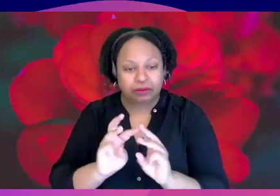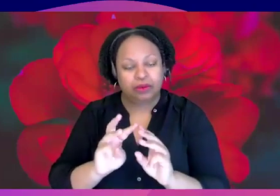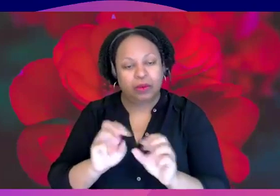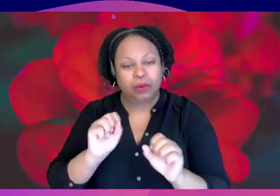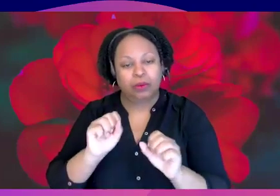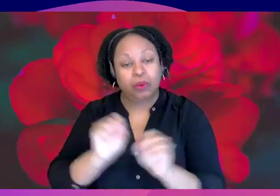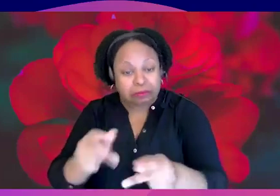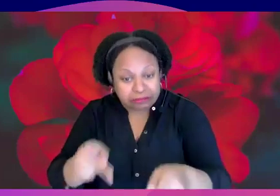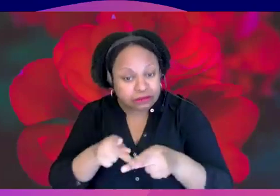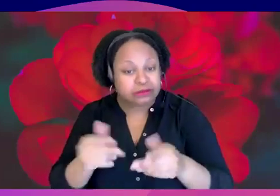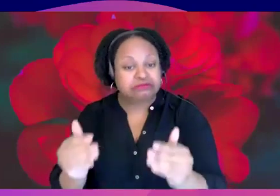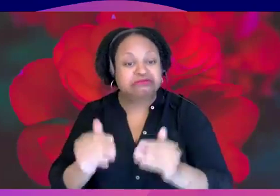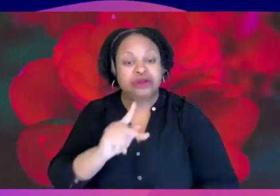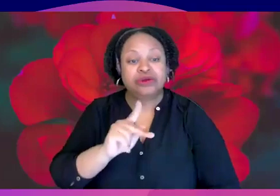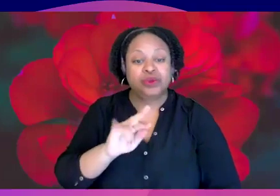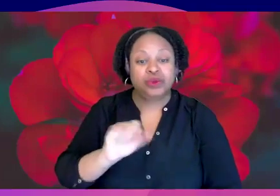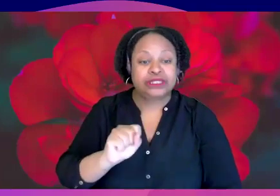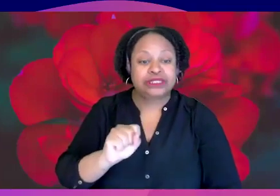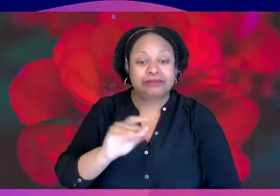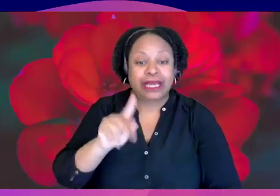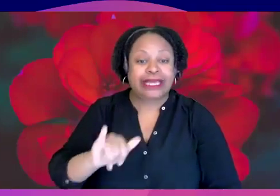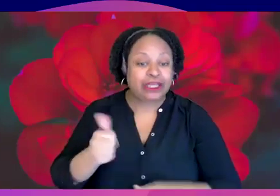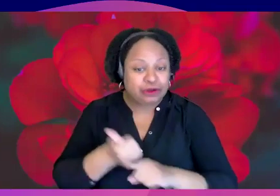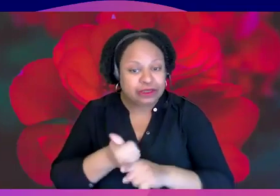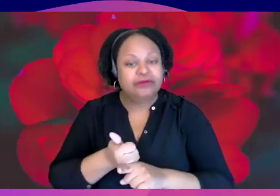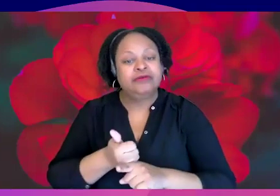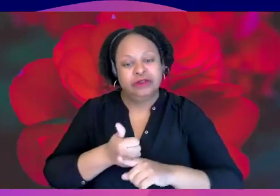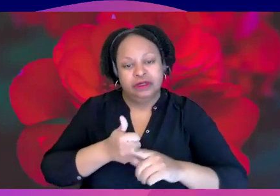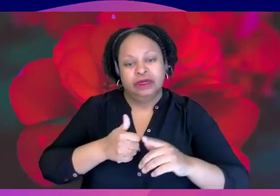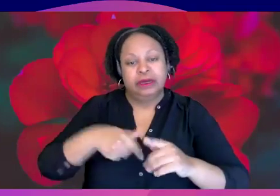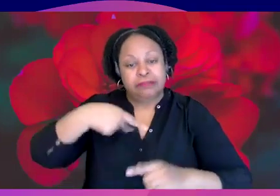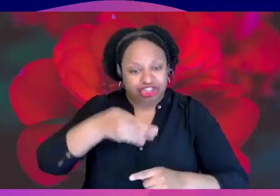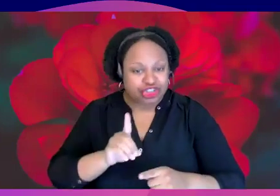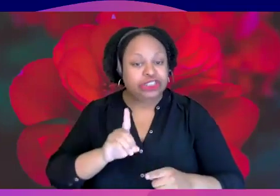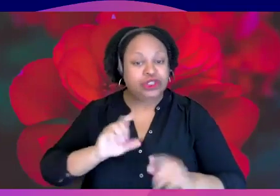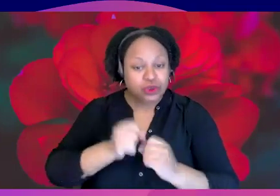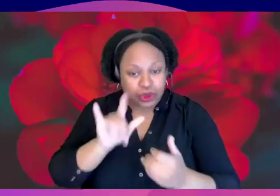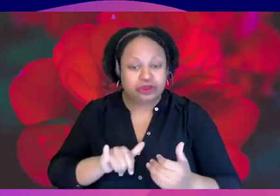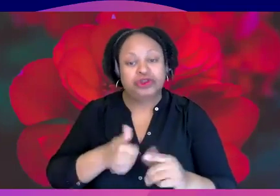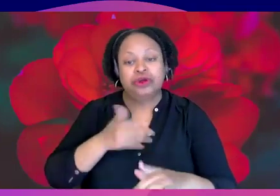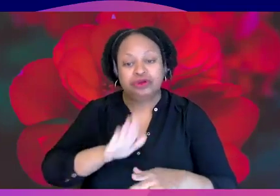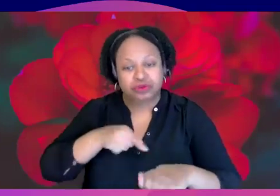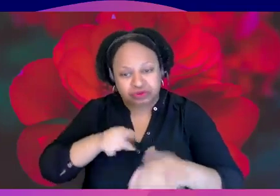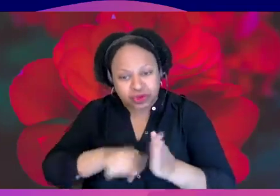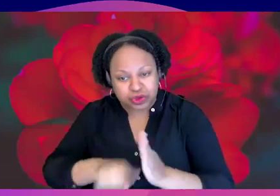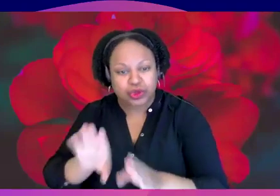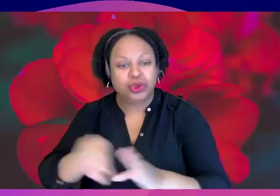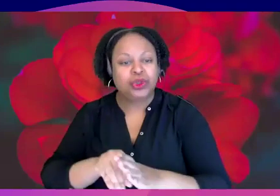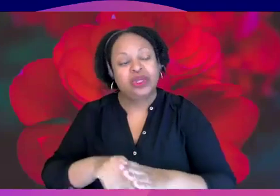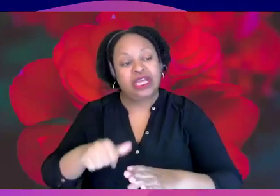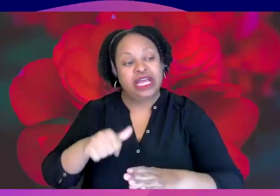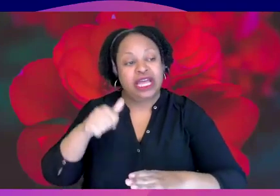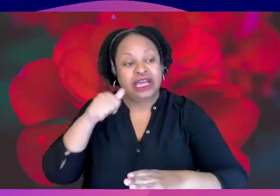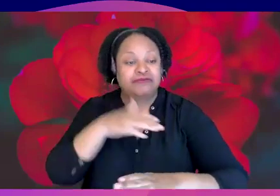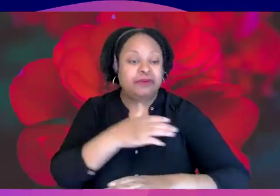of research include feminist movements, collective organizing around gender-based violence, poverty and social inequality, and critical surveillance